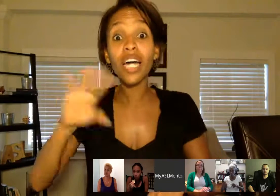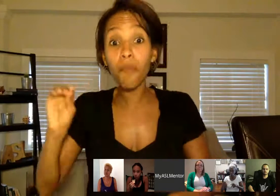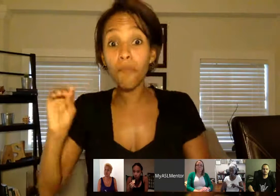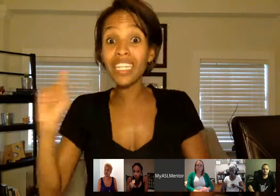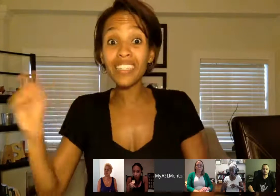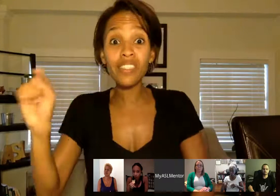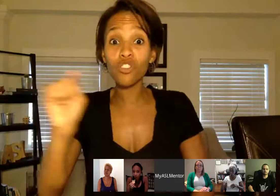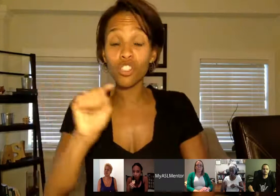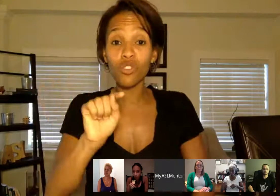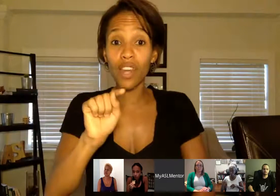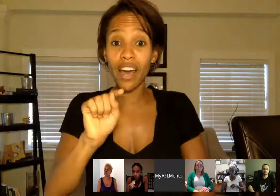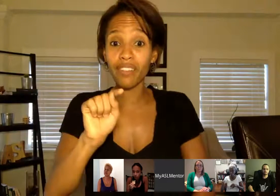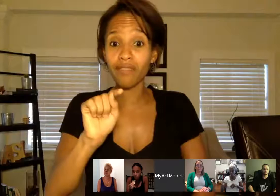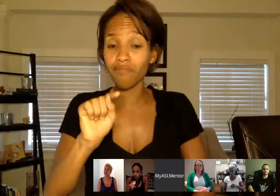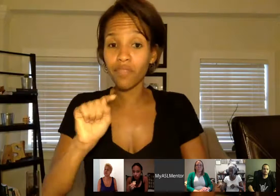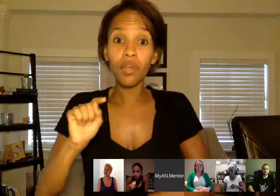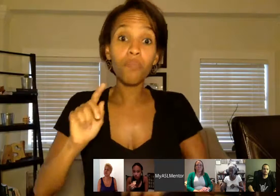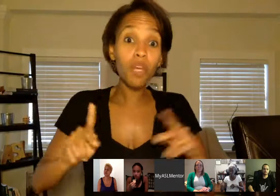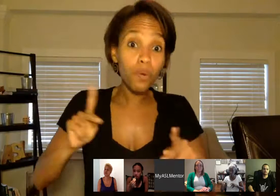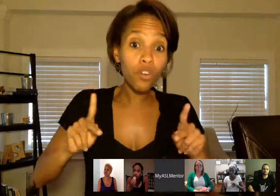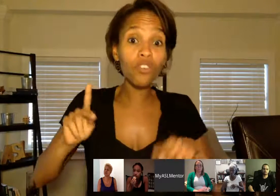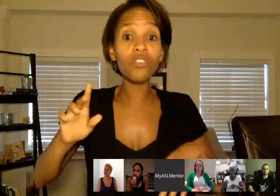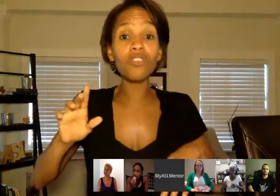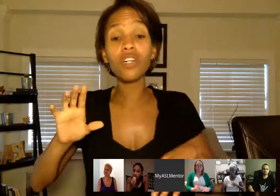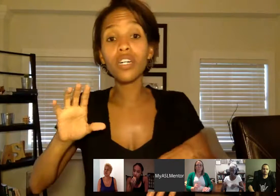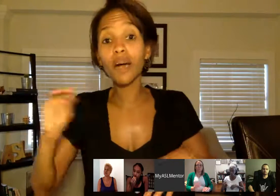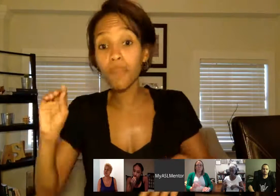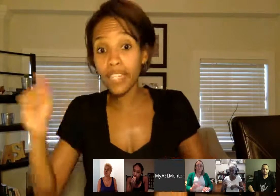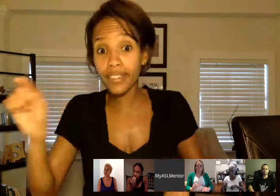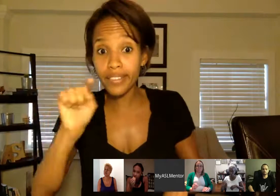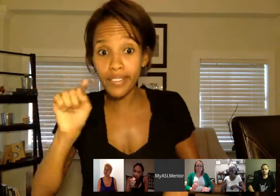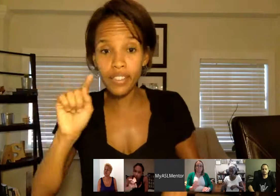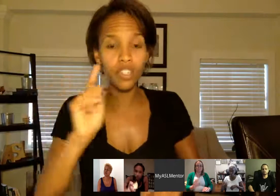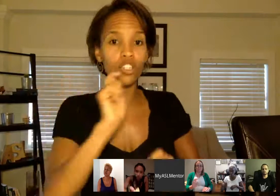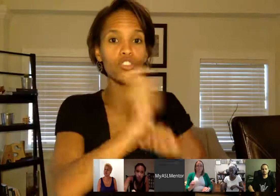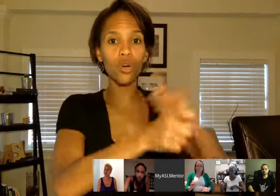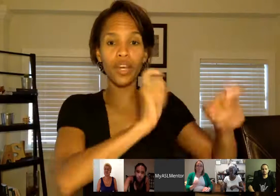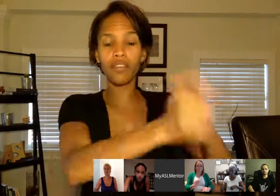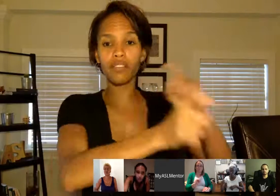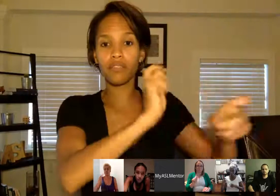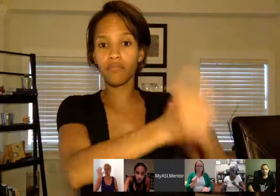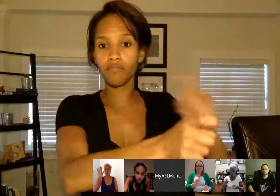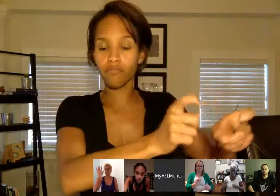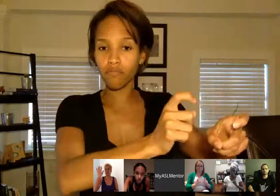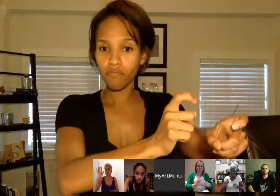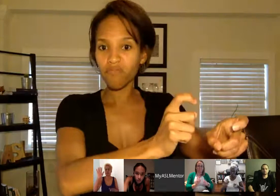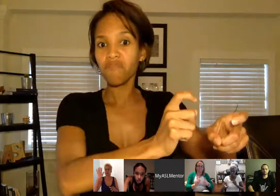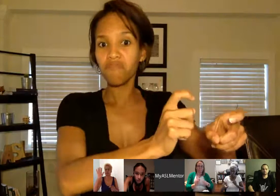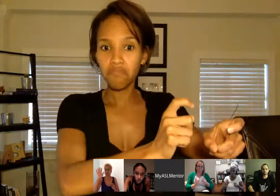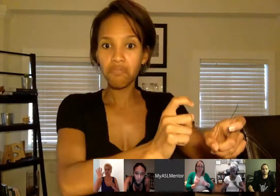People, companies, just do that. People, companies, donate.